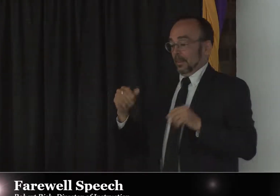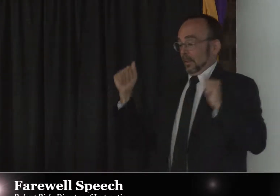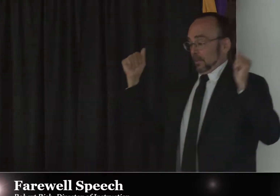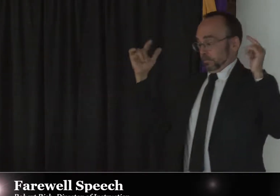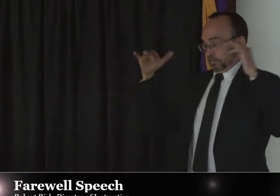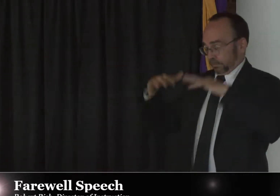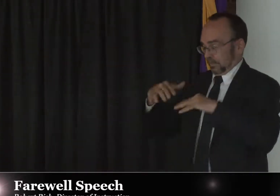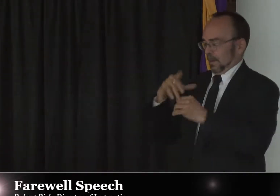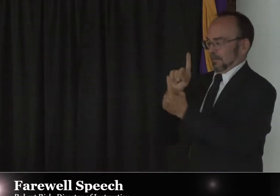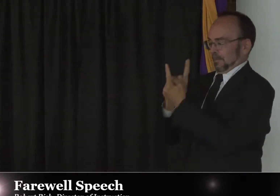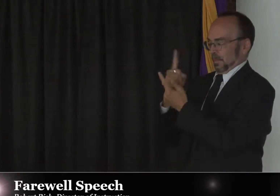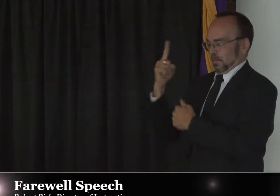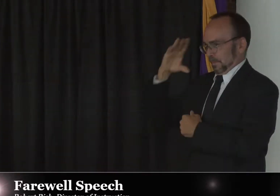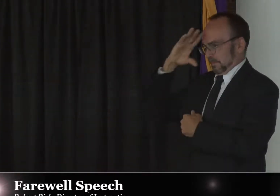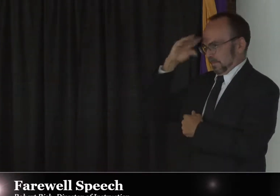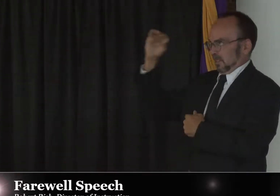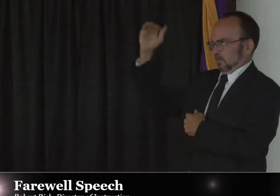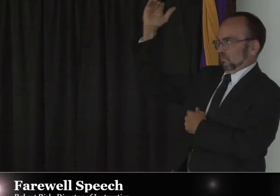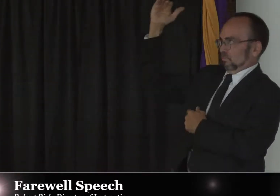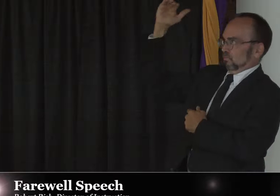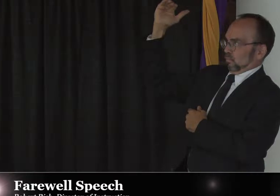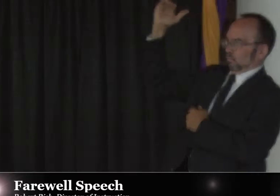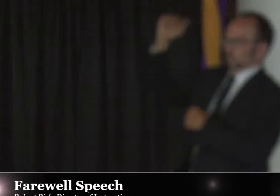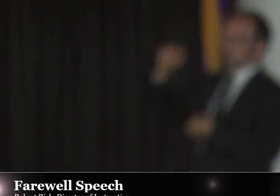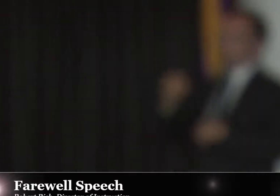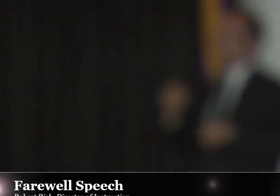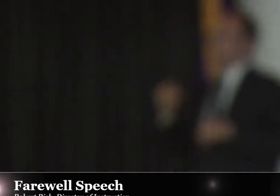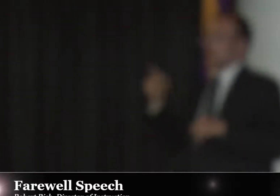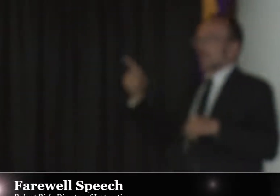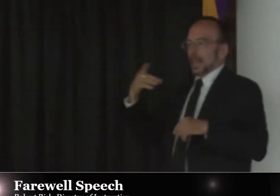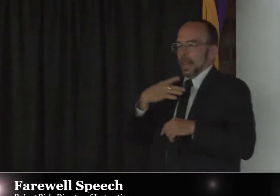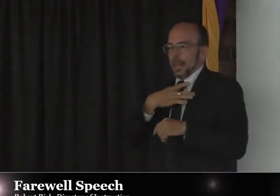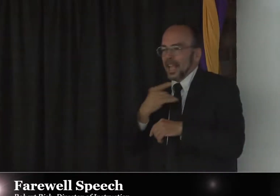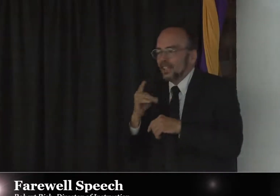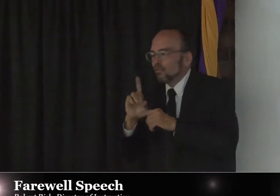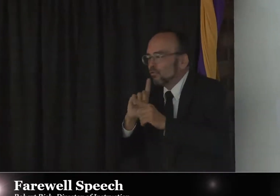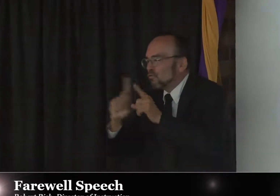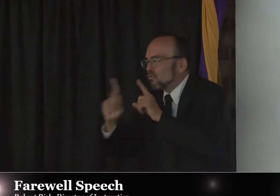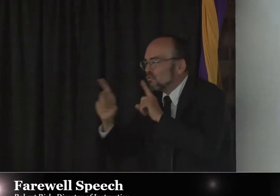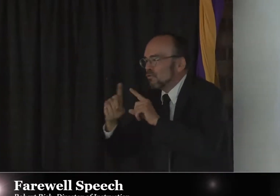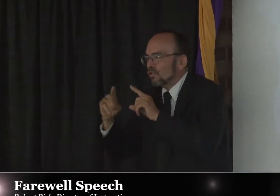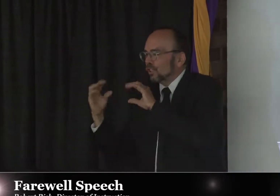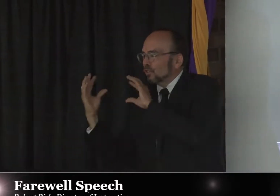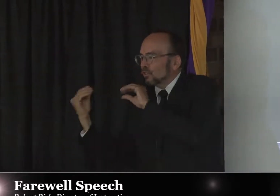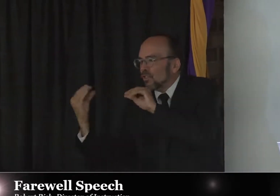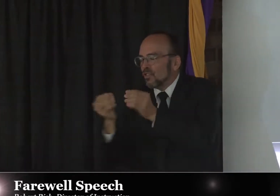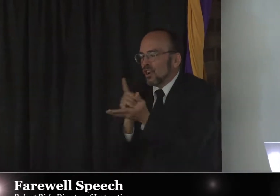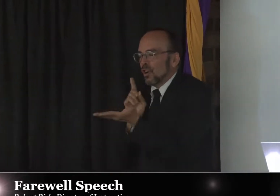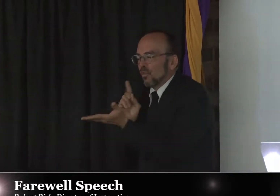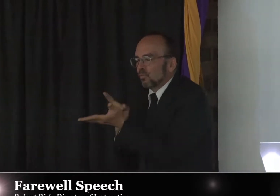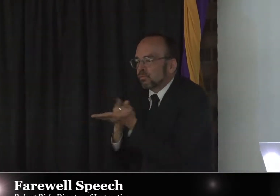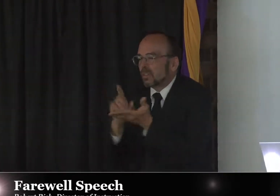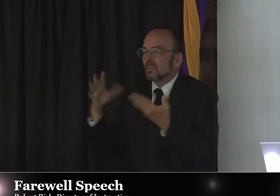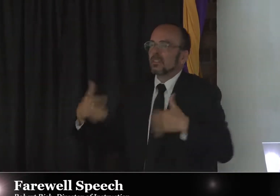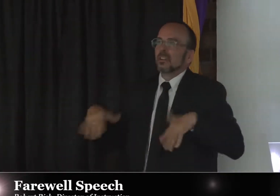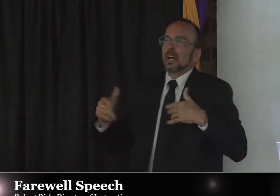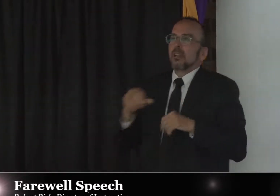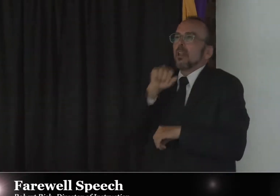people. I met one man during these times, and he liked to chat and discuss